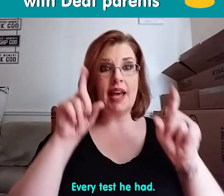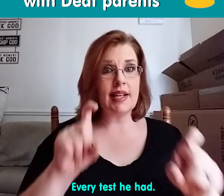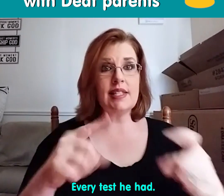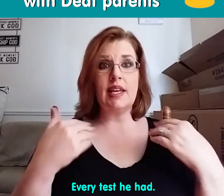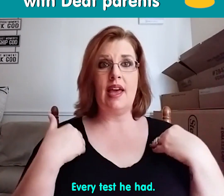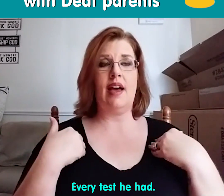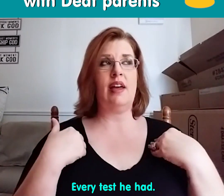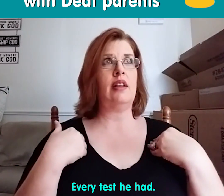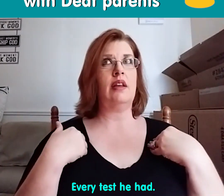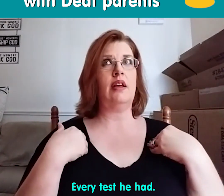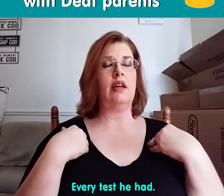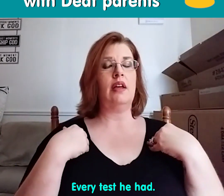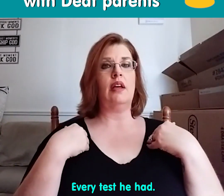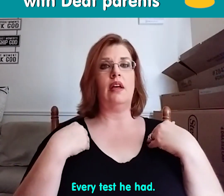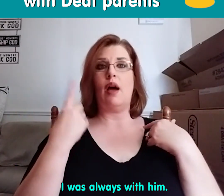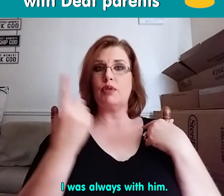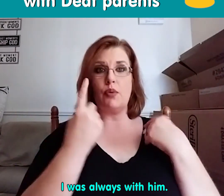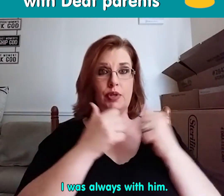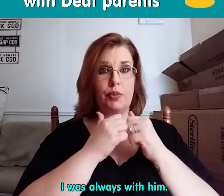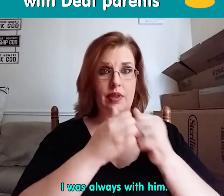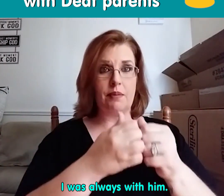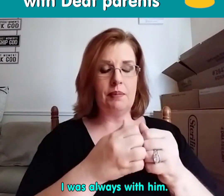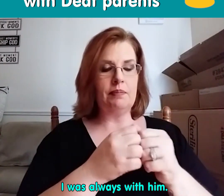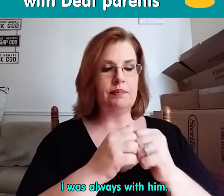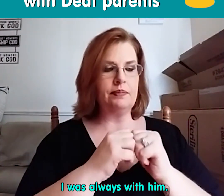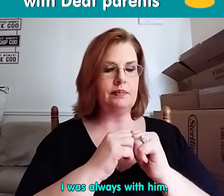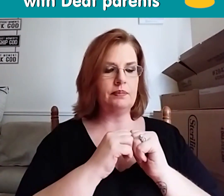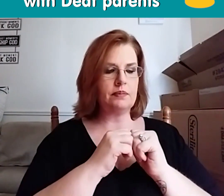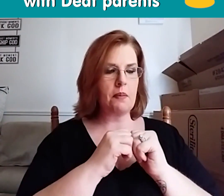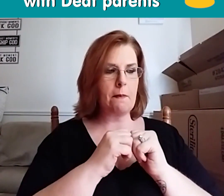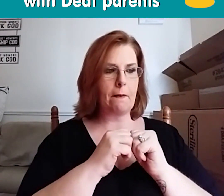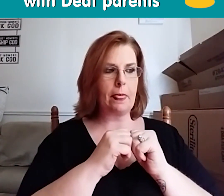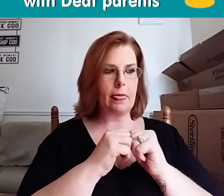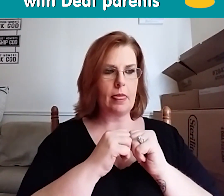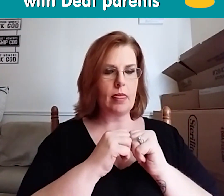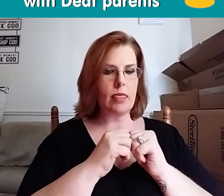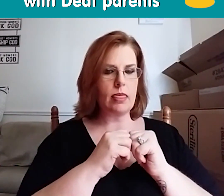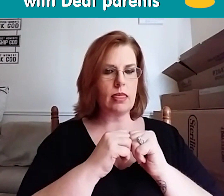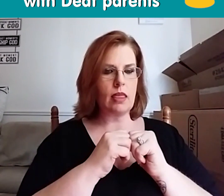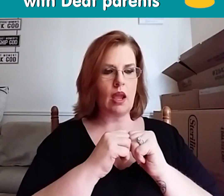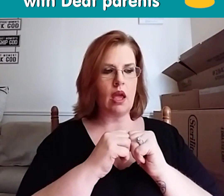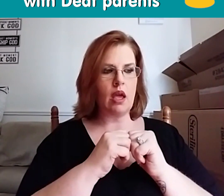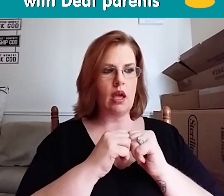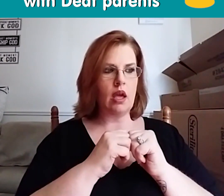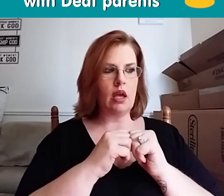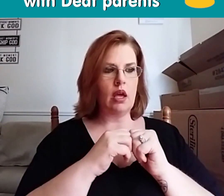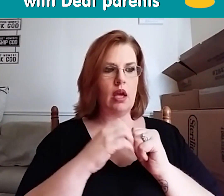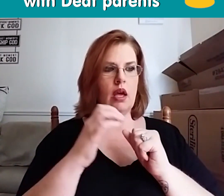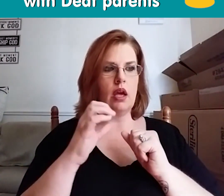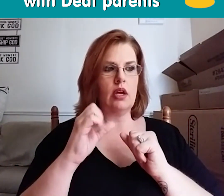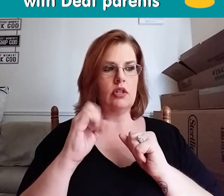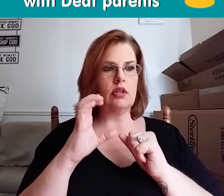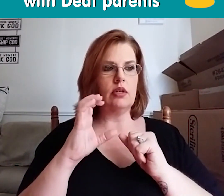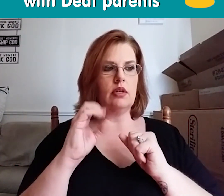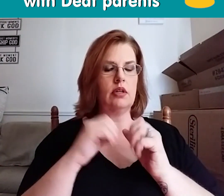Remission meaning it'll never, like, not die, but like I guess it means kind of like maybe go